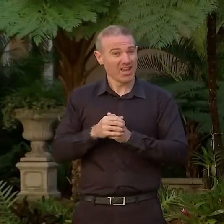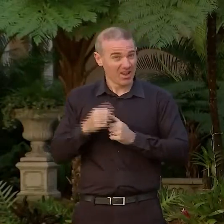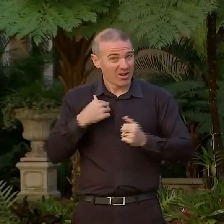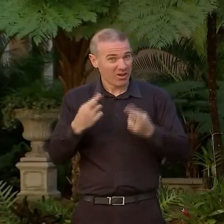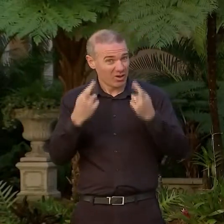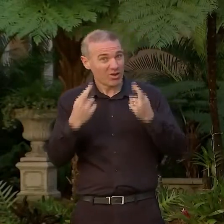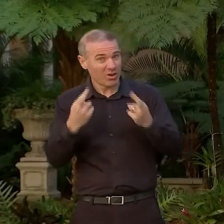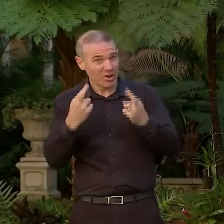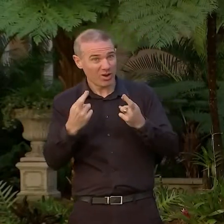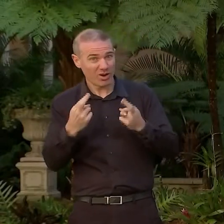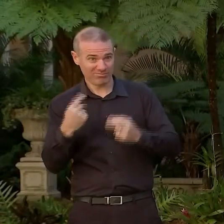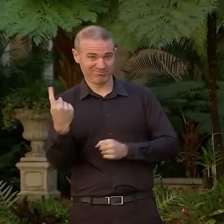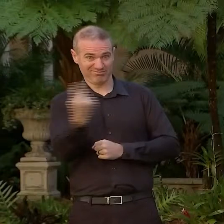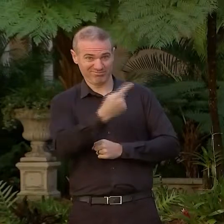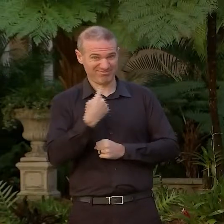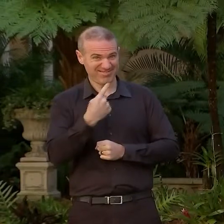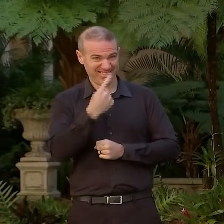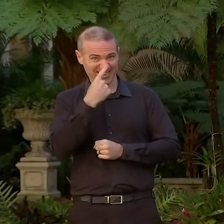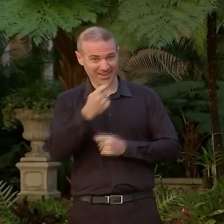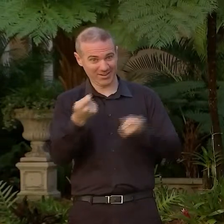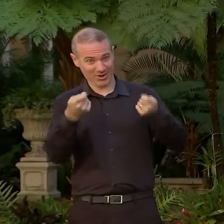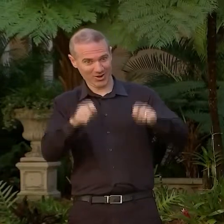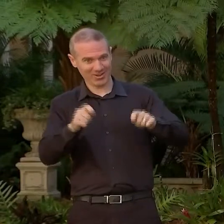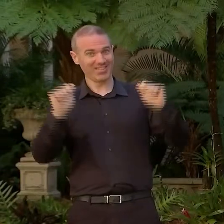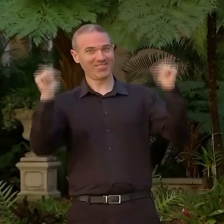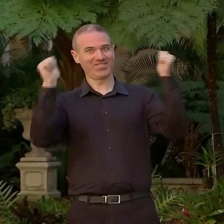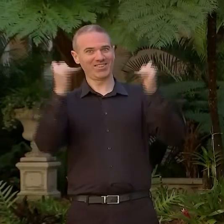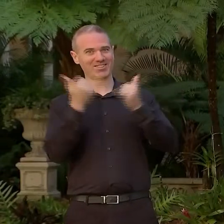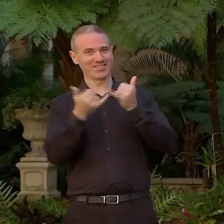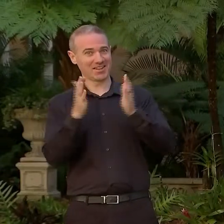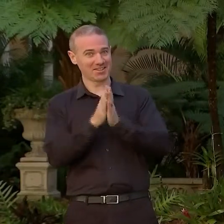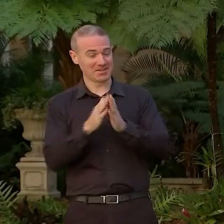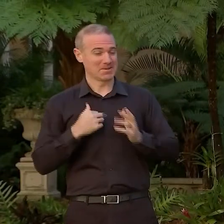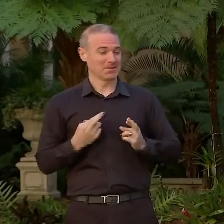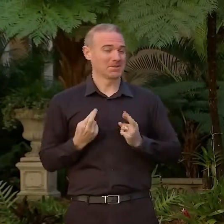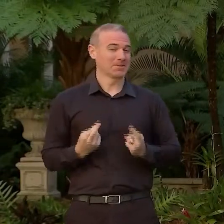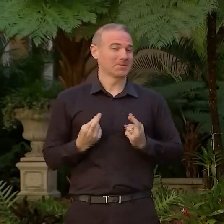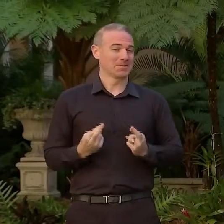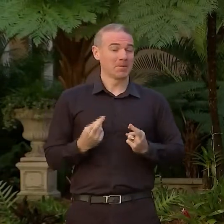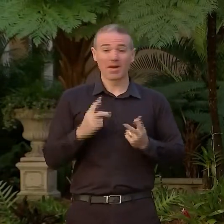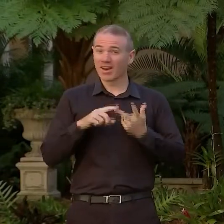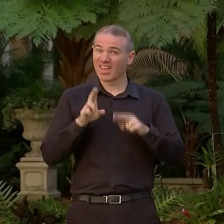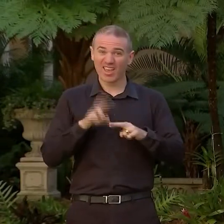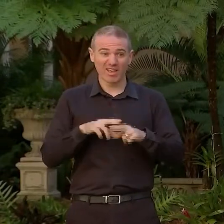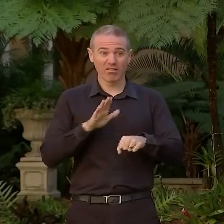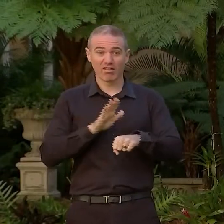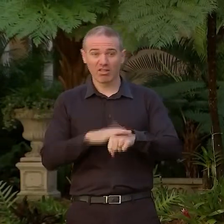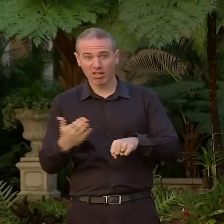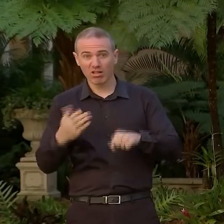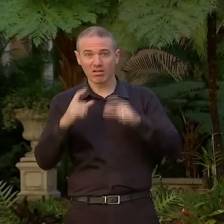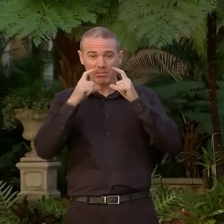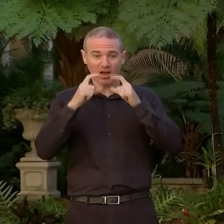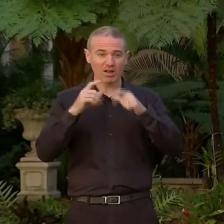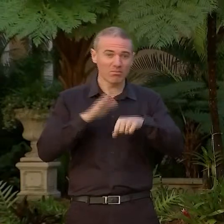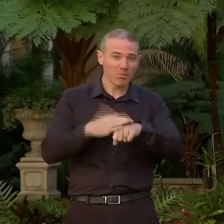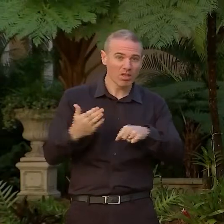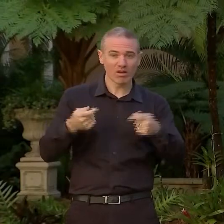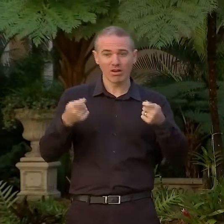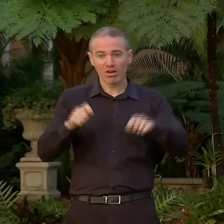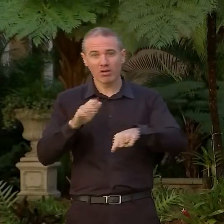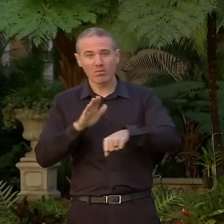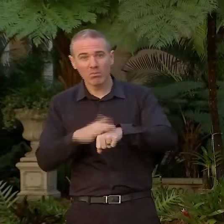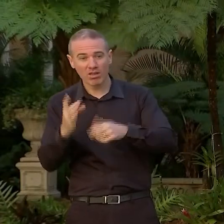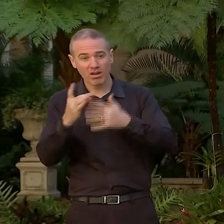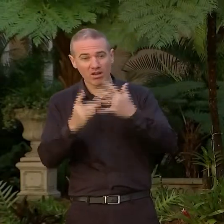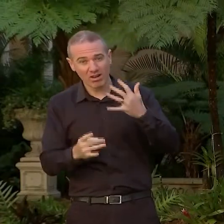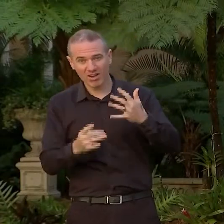hopeful that we'll be able to lift this on Sunday, but if we don't do all those things, it'll make it really difficult to lift Sunday. And